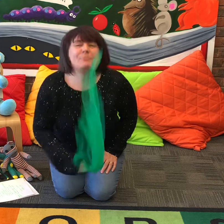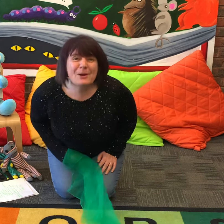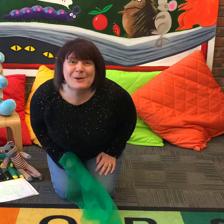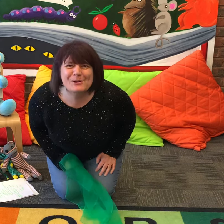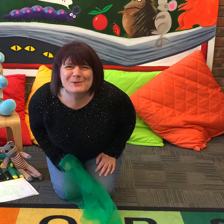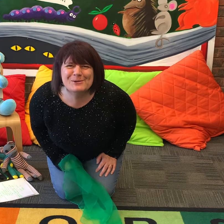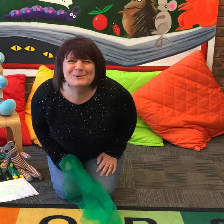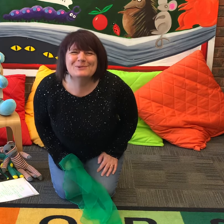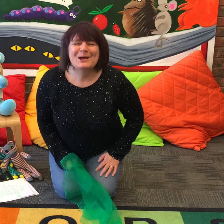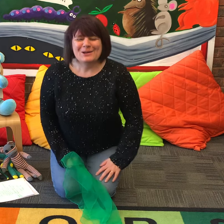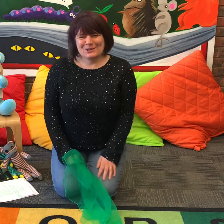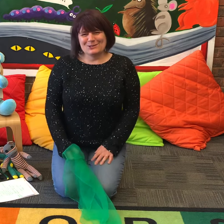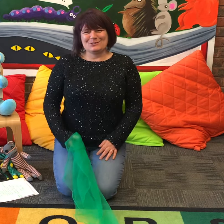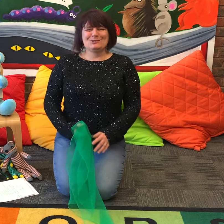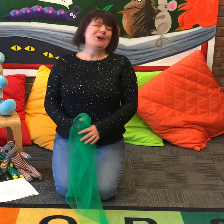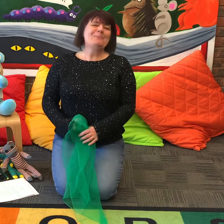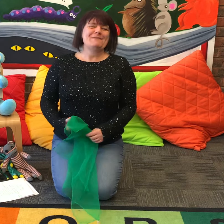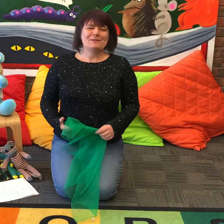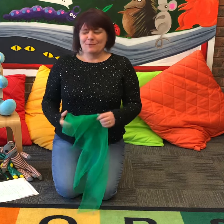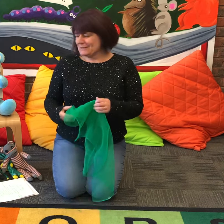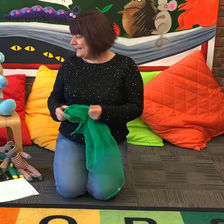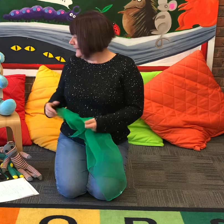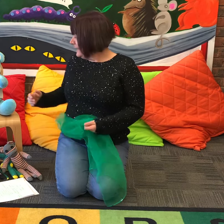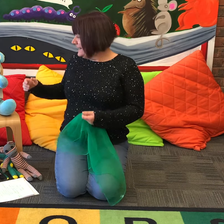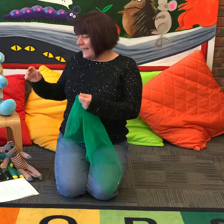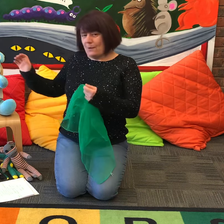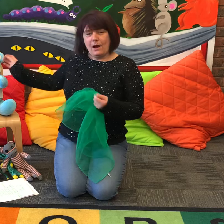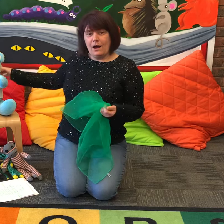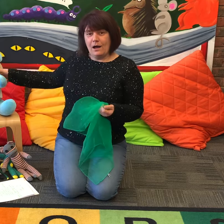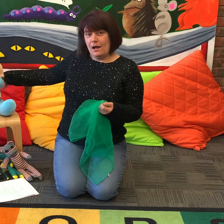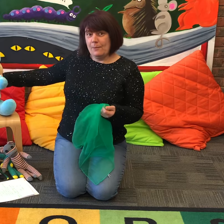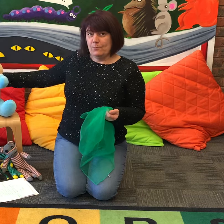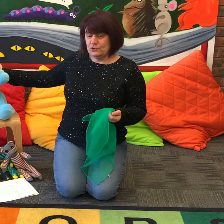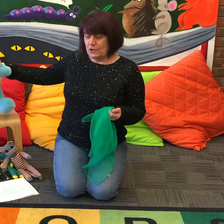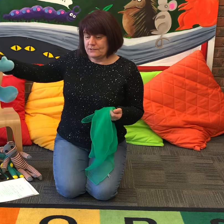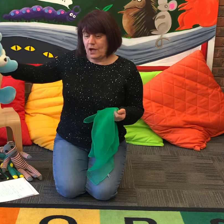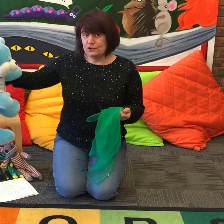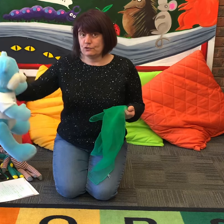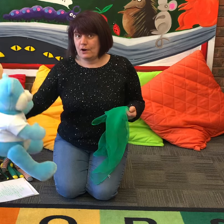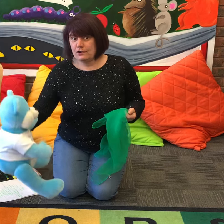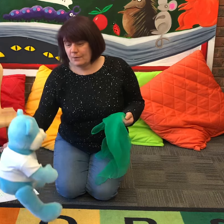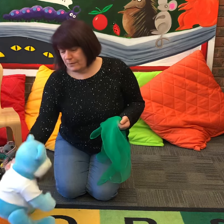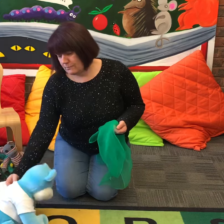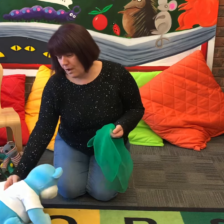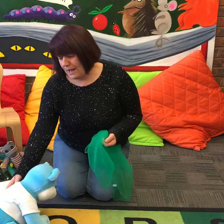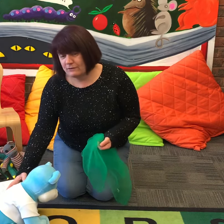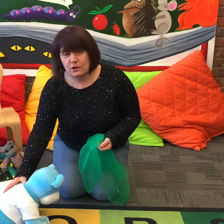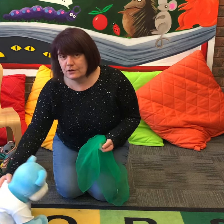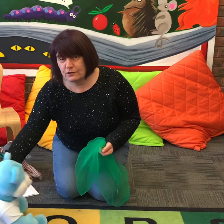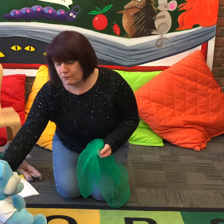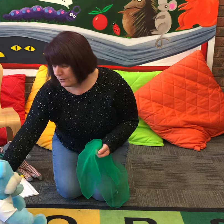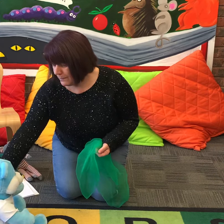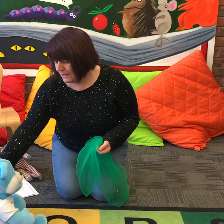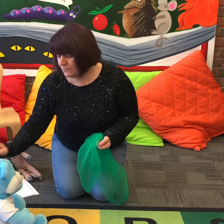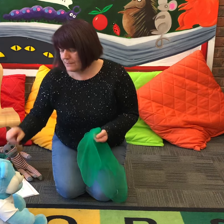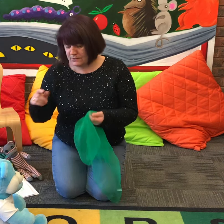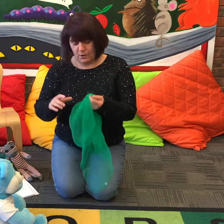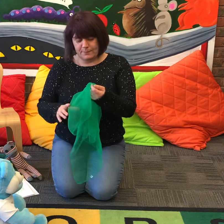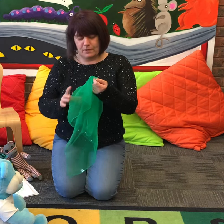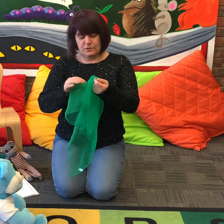Peek-a-boo! Good job, everybody. Now, would you like to hide your grown-up? I haven't got another grown-up here with me, so I'm going to hide